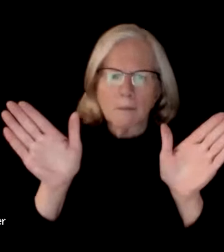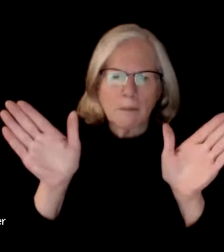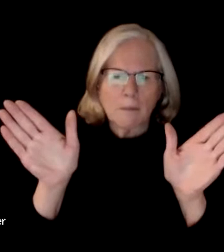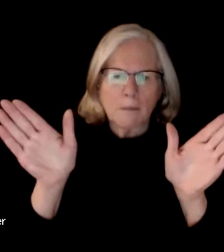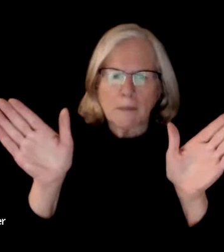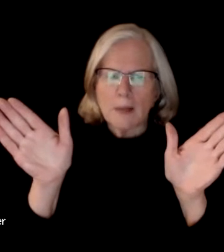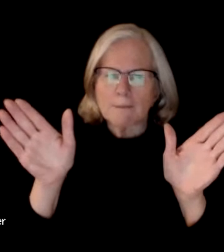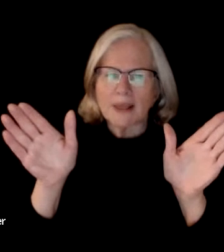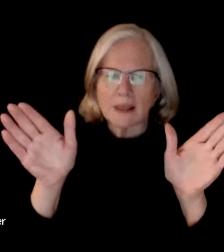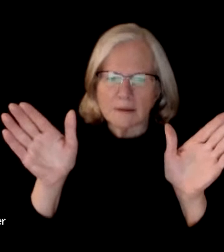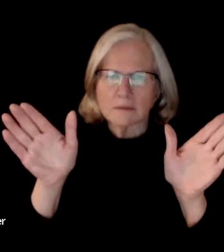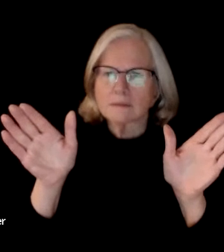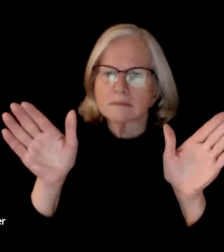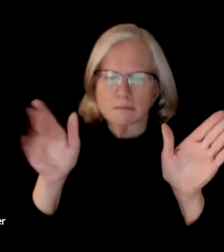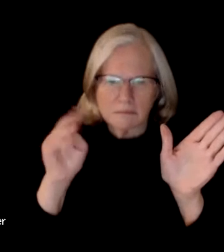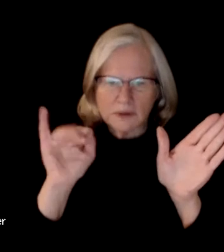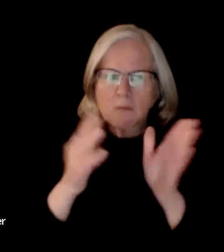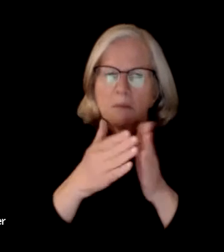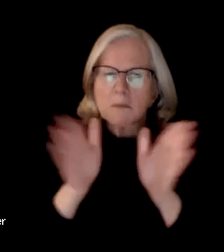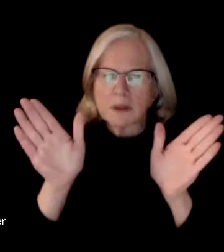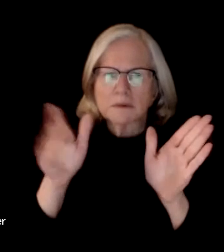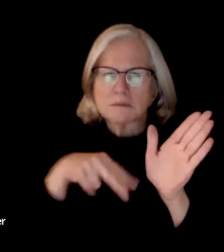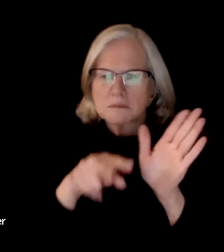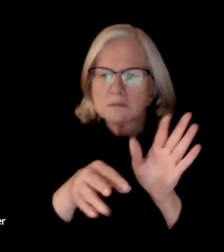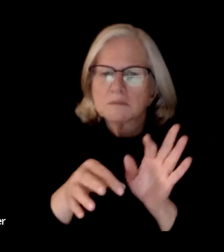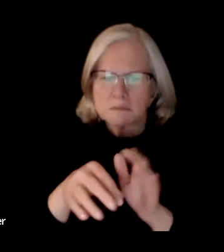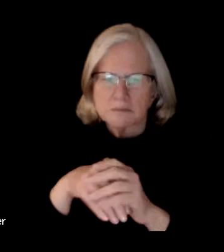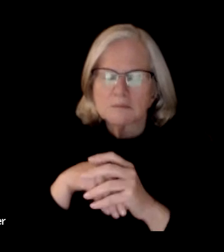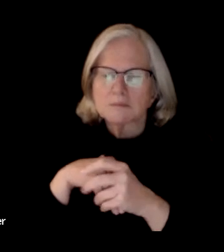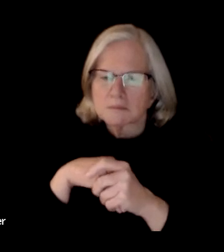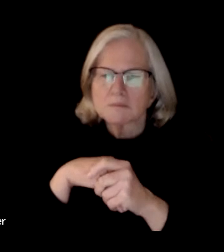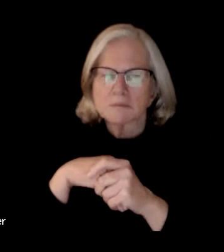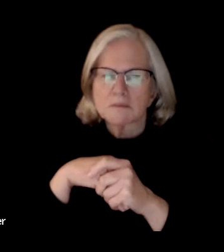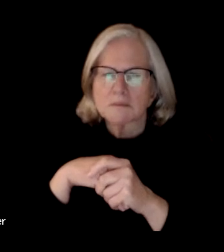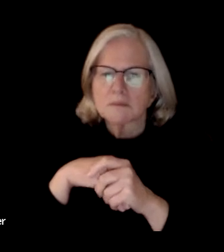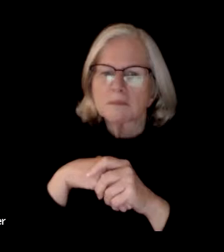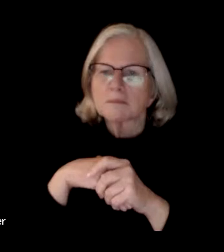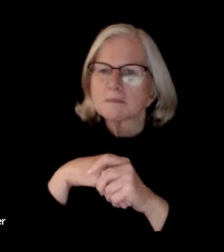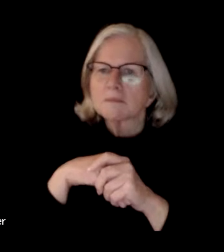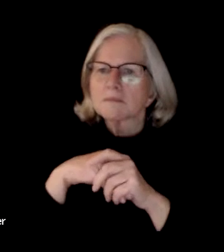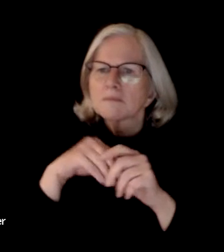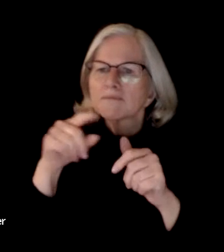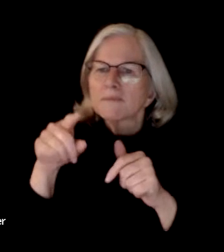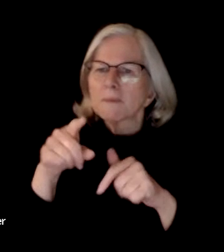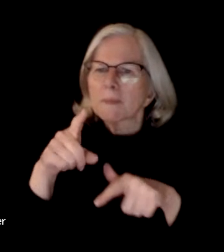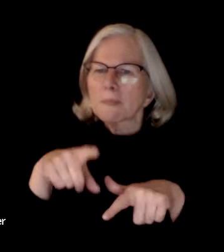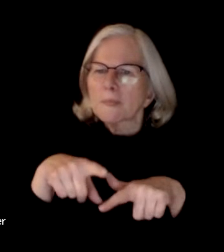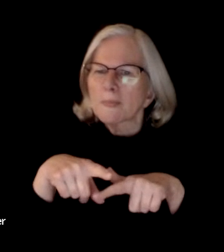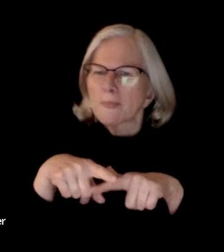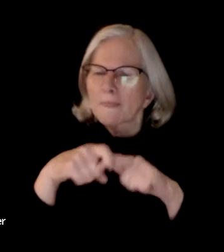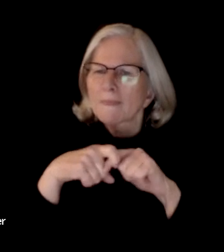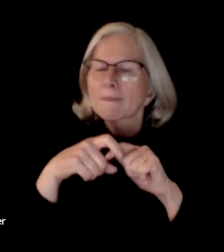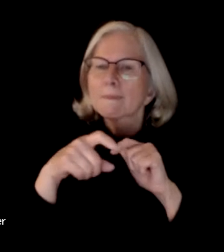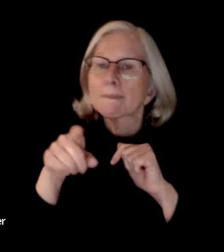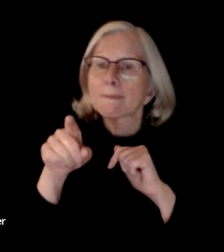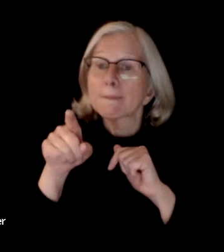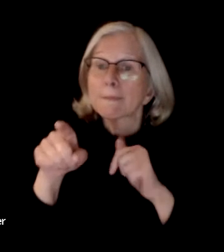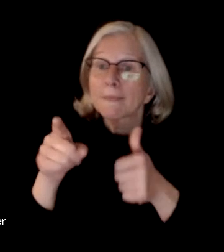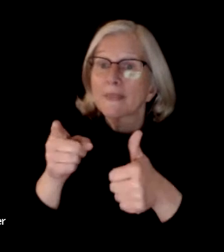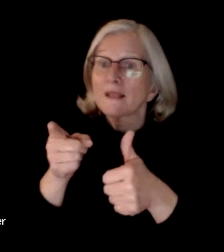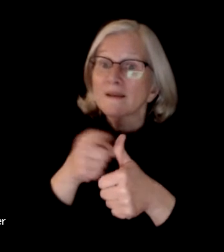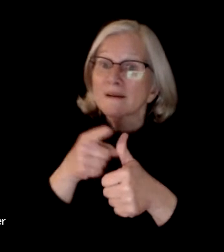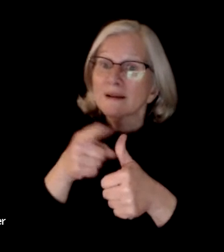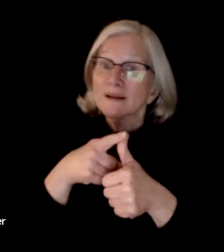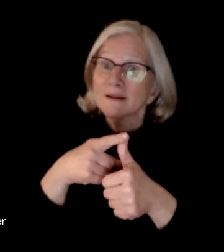Hi there. I want to jump off of Jeremy's question really quickly. First of all, I heard